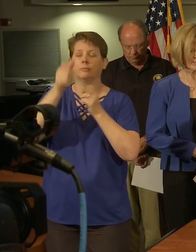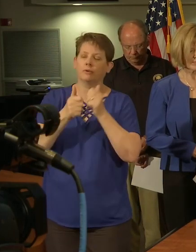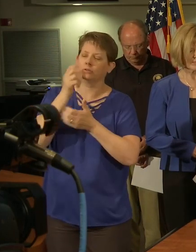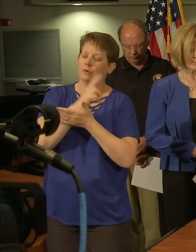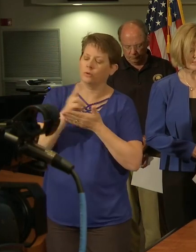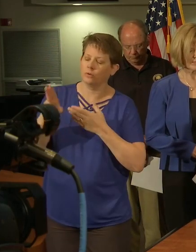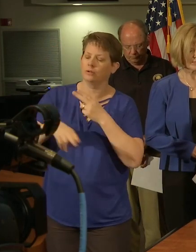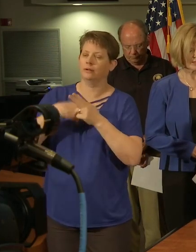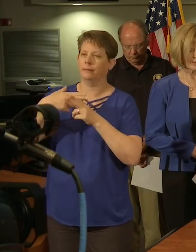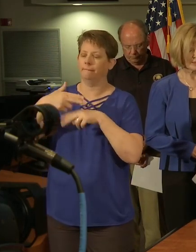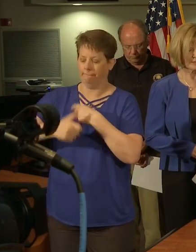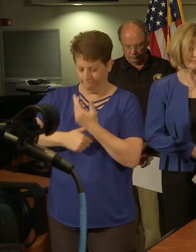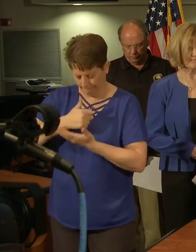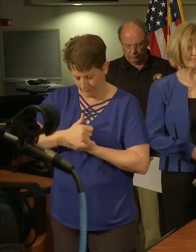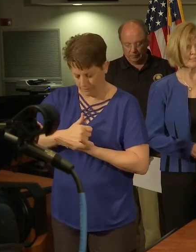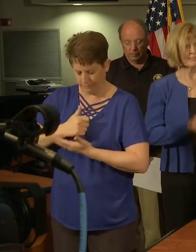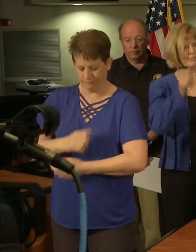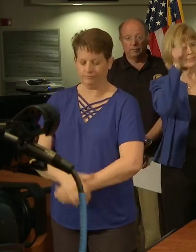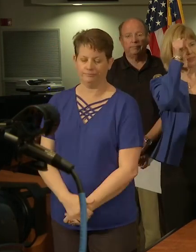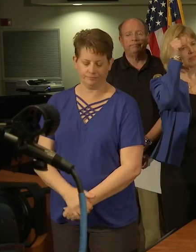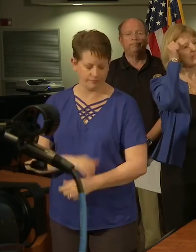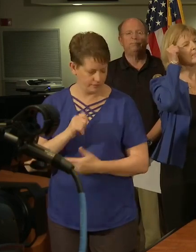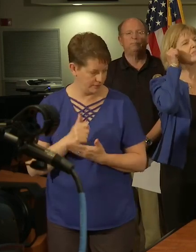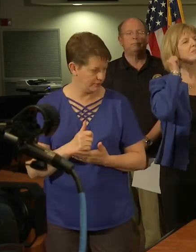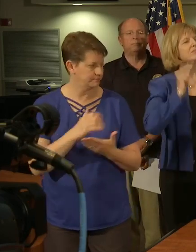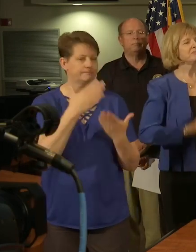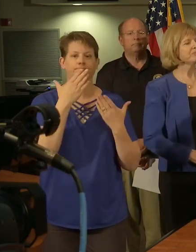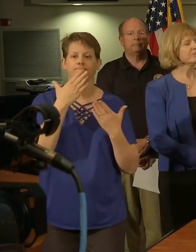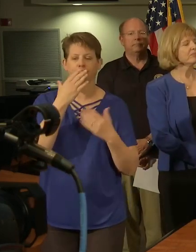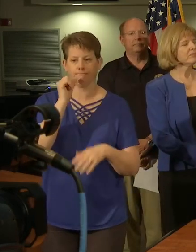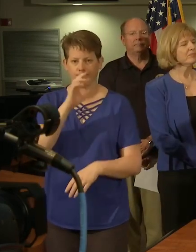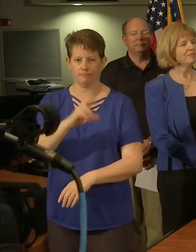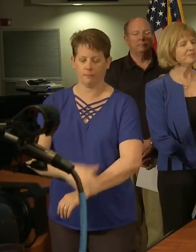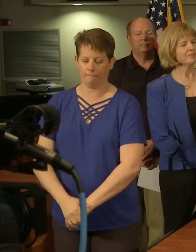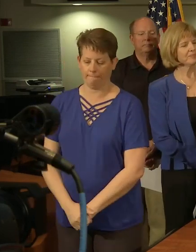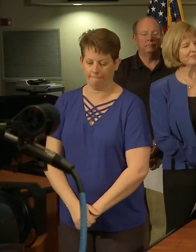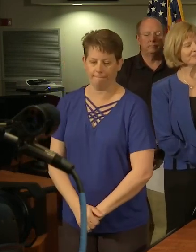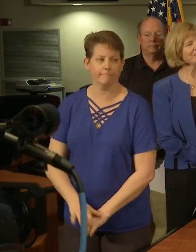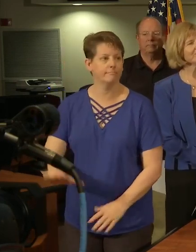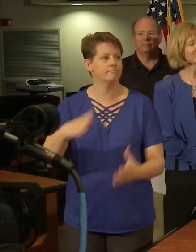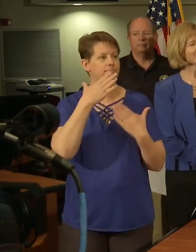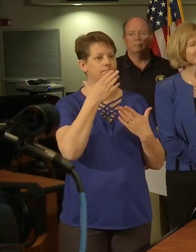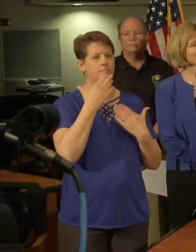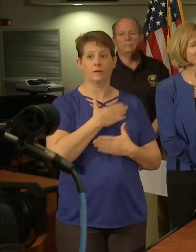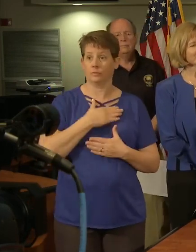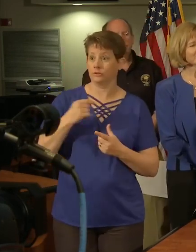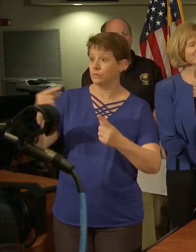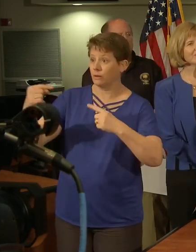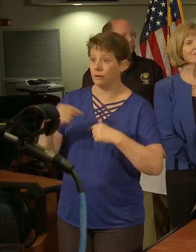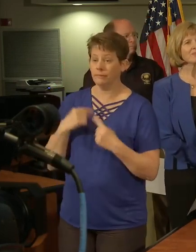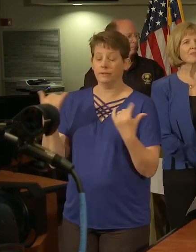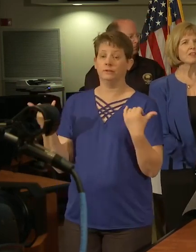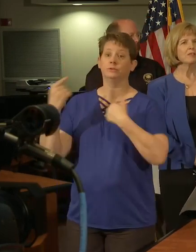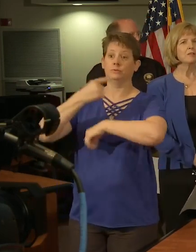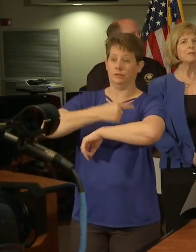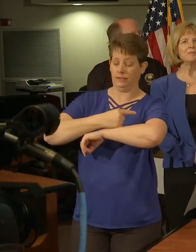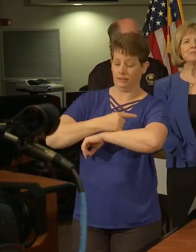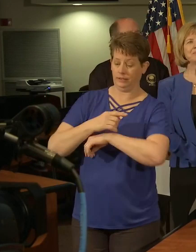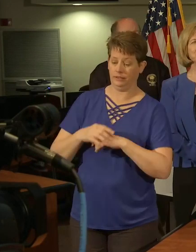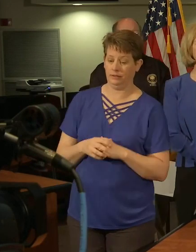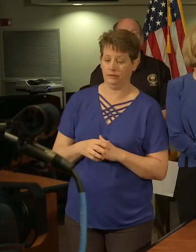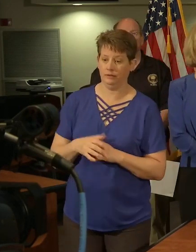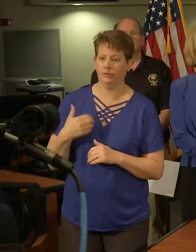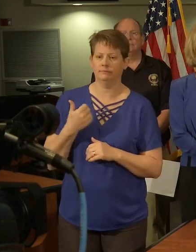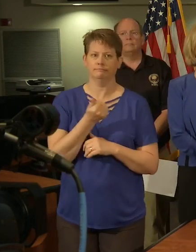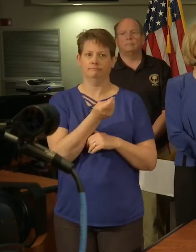name. Amen. Amen. Thank you, sir. We appreciate you coming today. We have a